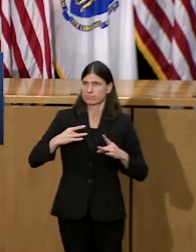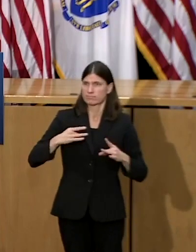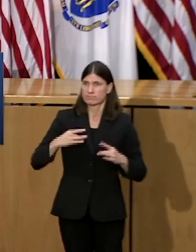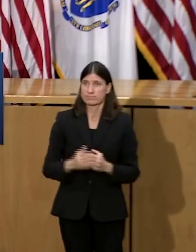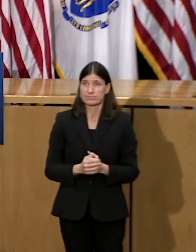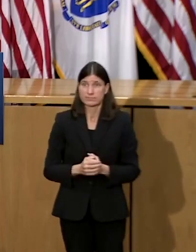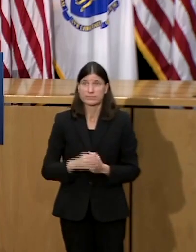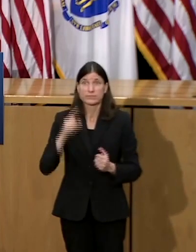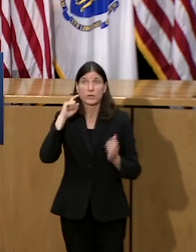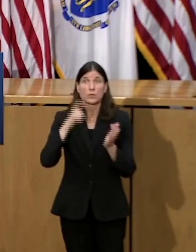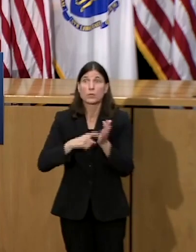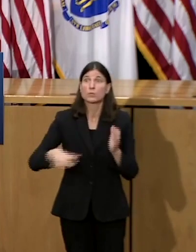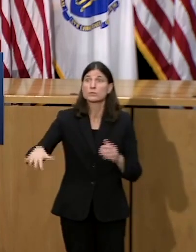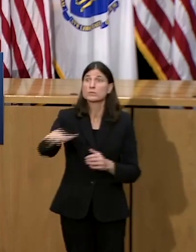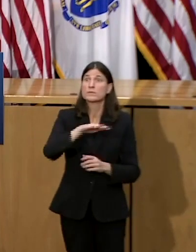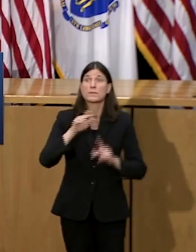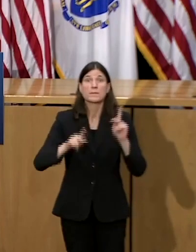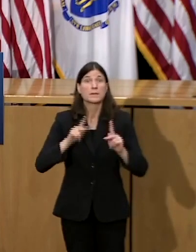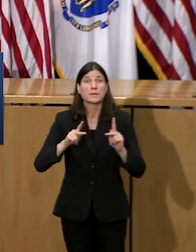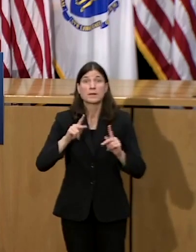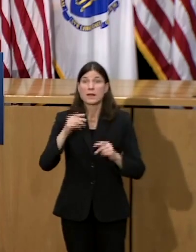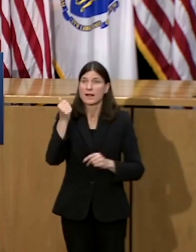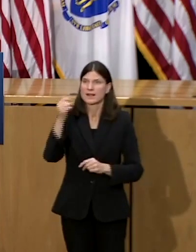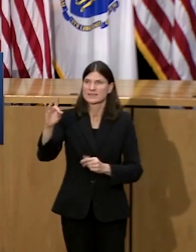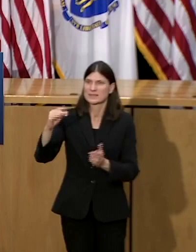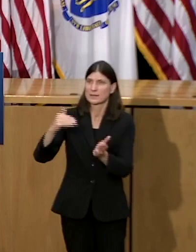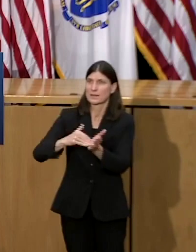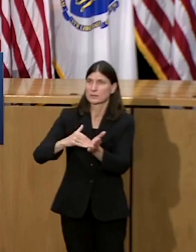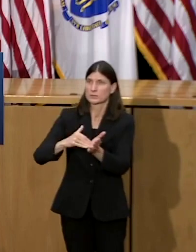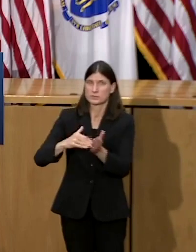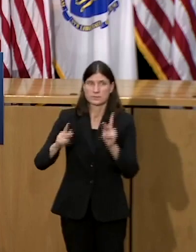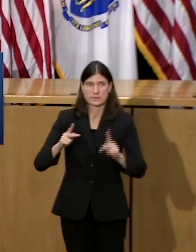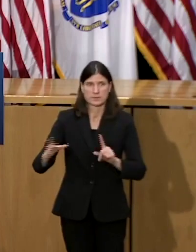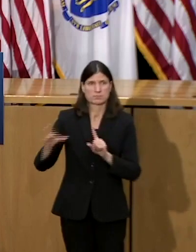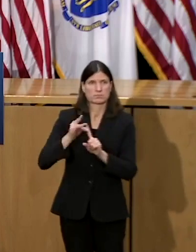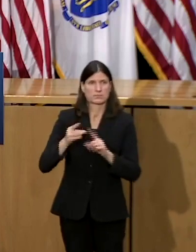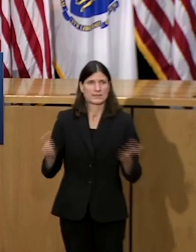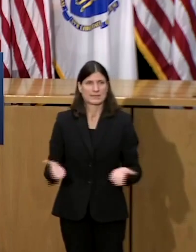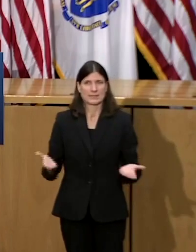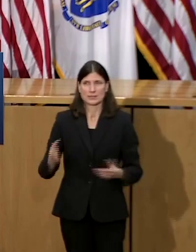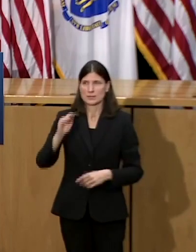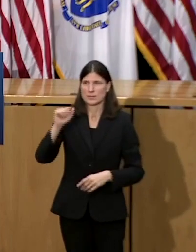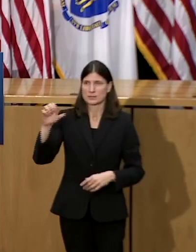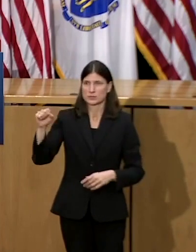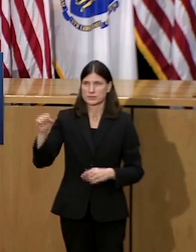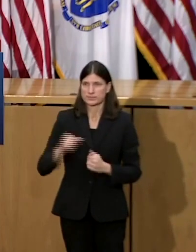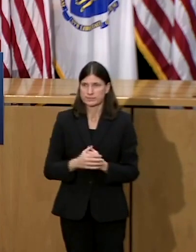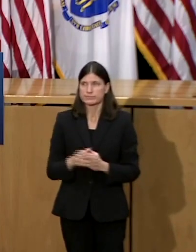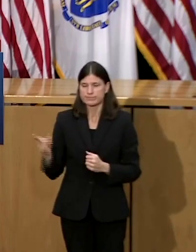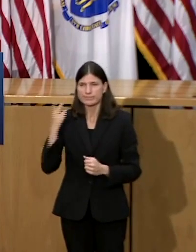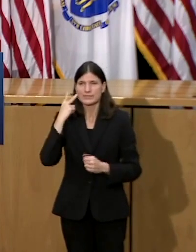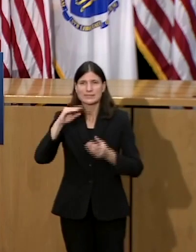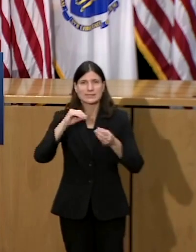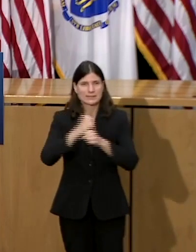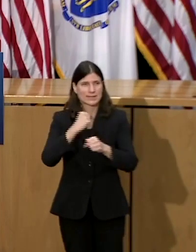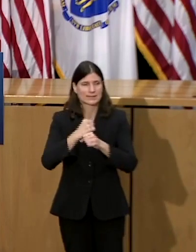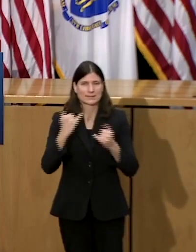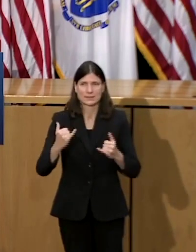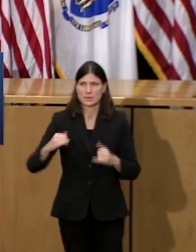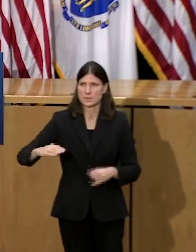right now in Massachusetts. As we all know, we've seen an uptick in cases in recent weeks, which is something public health